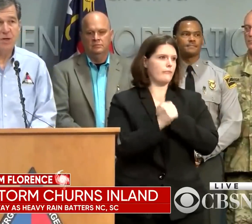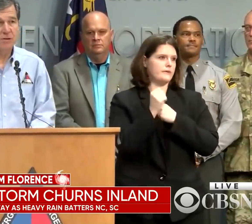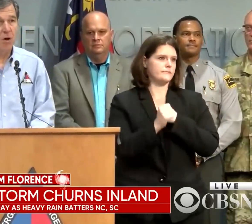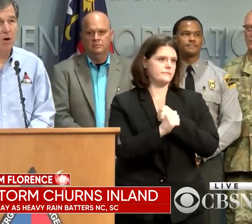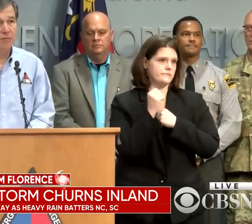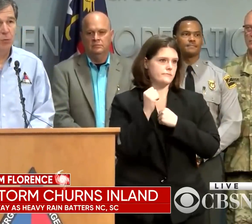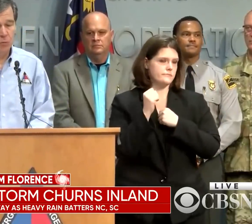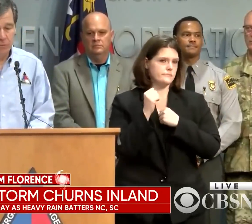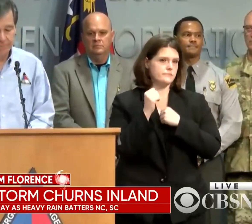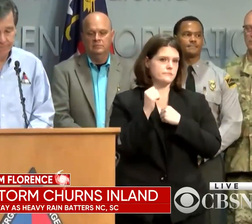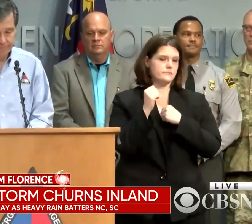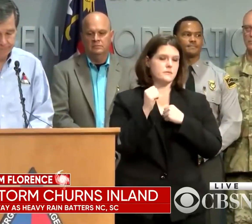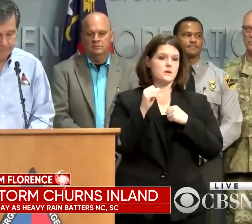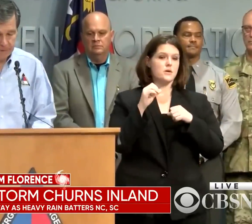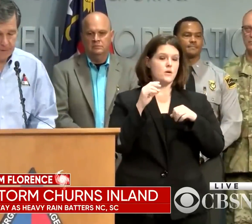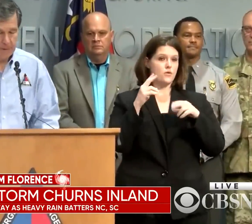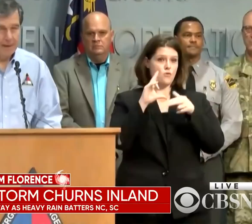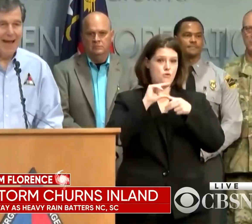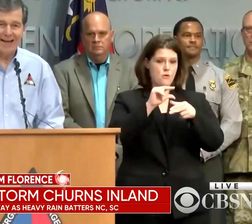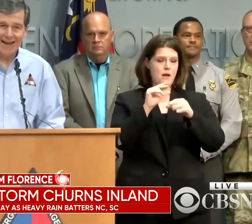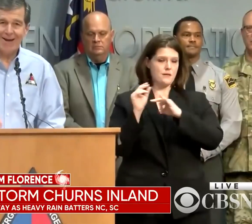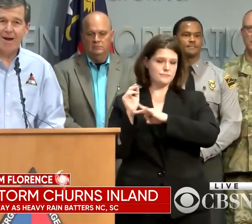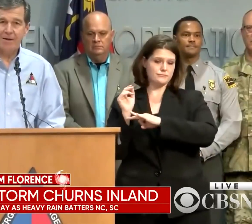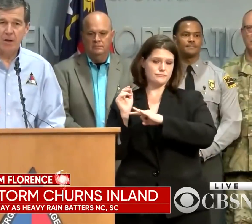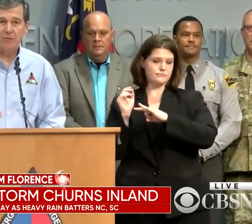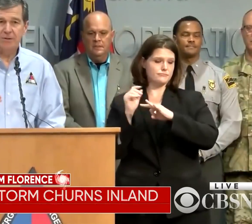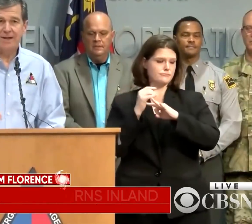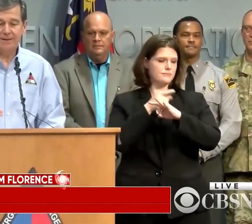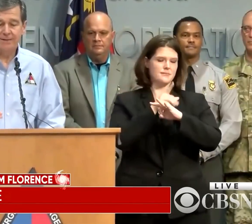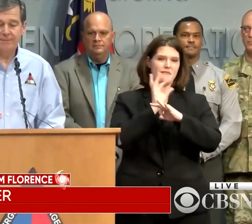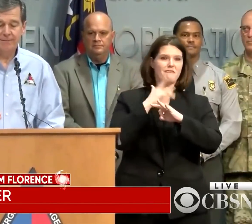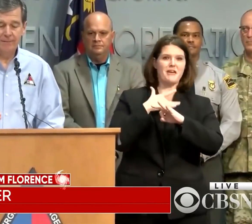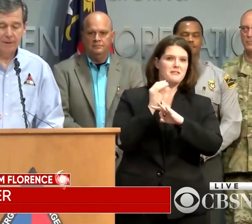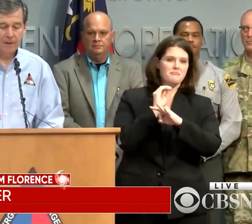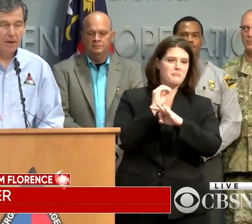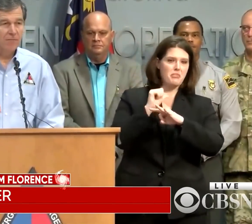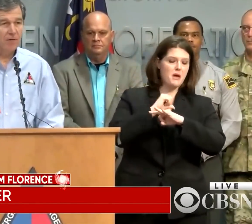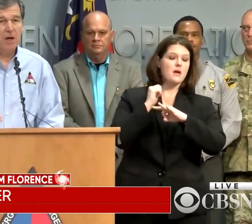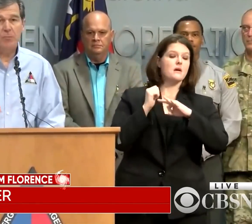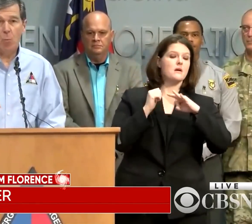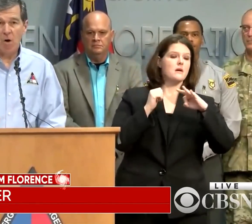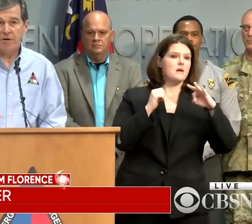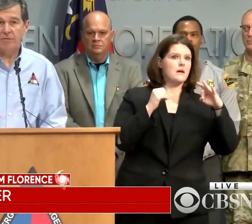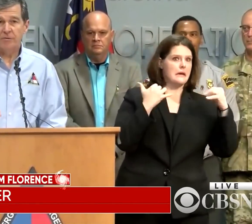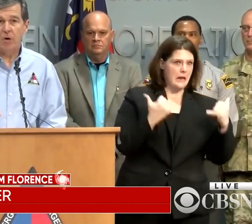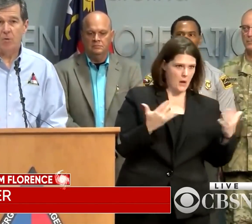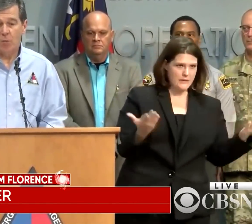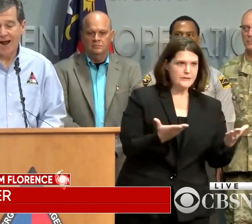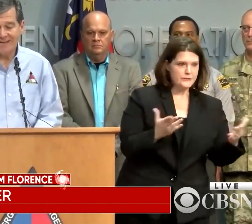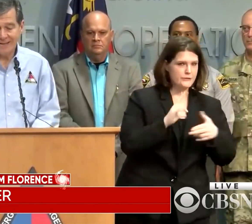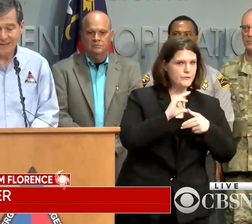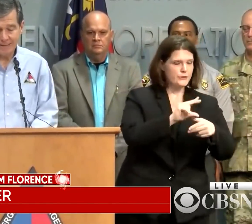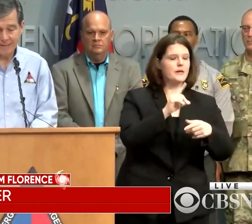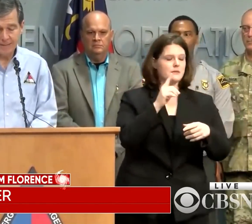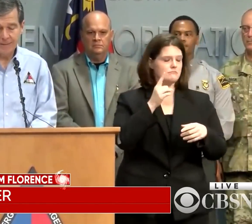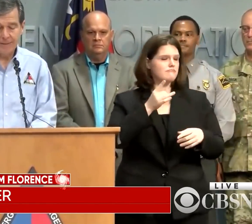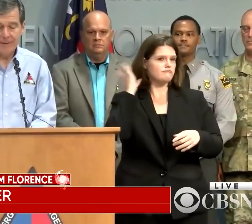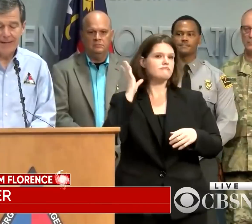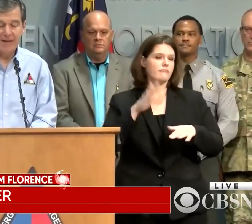storm was just offshore. I cannot overstate it. Flood waters are